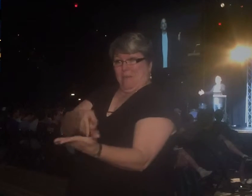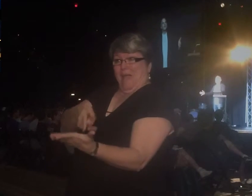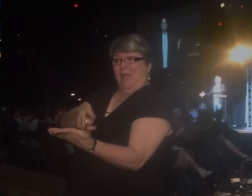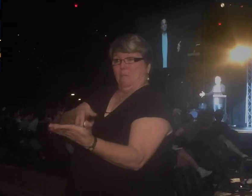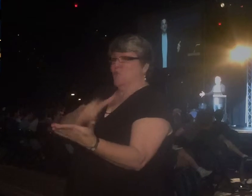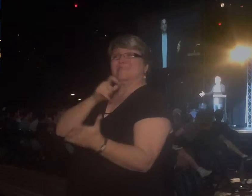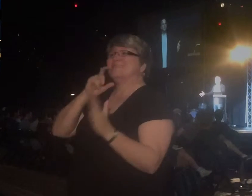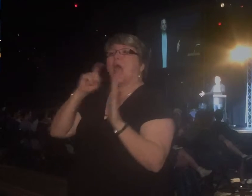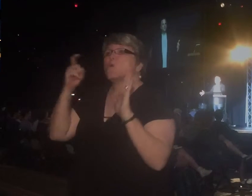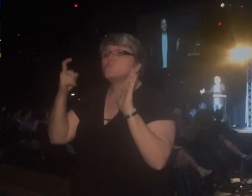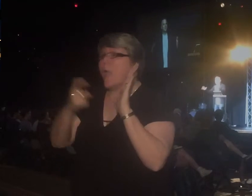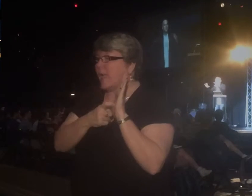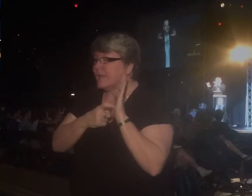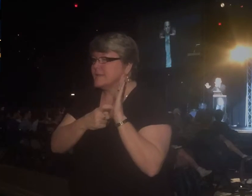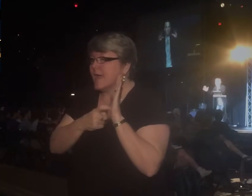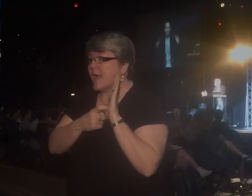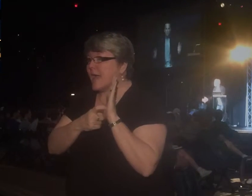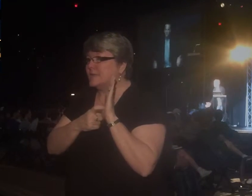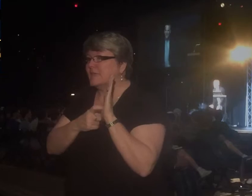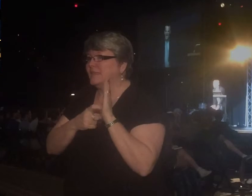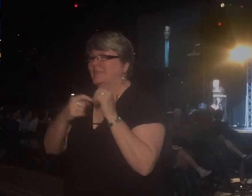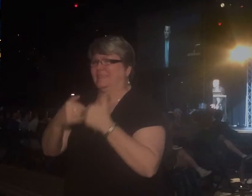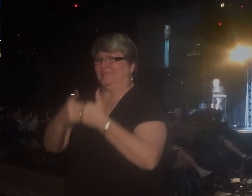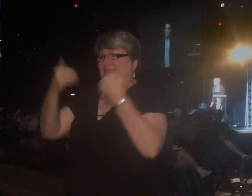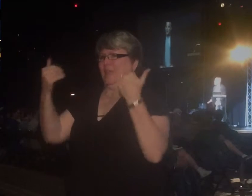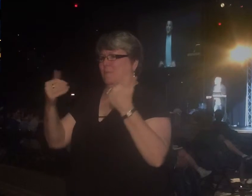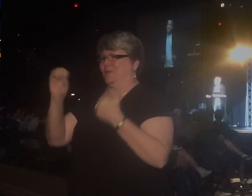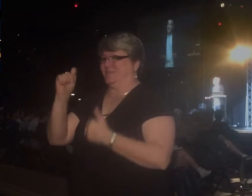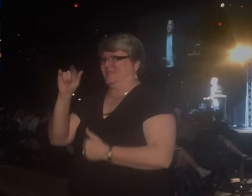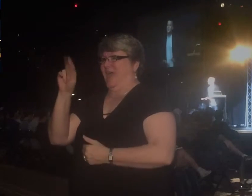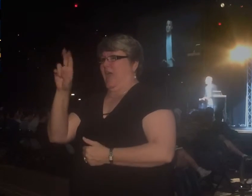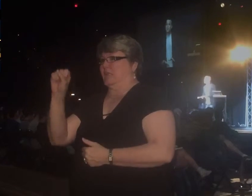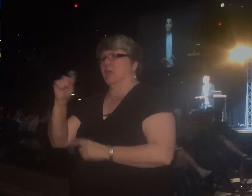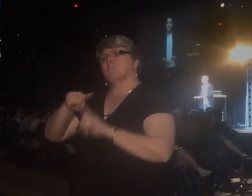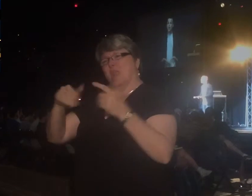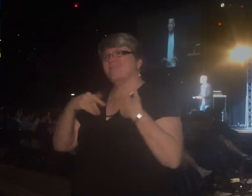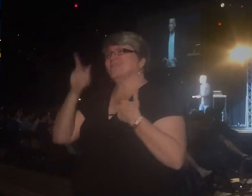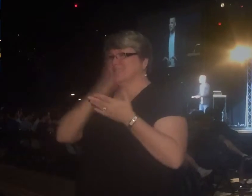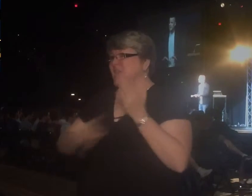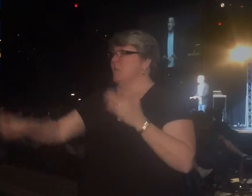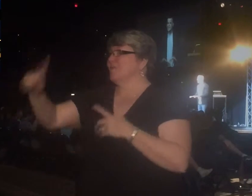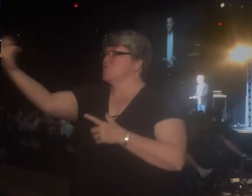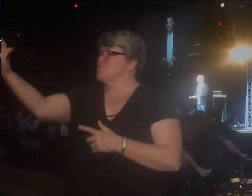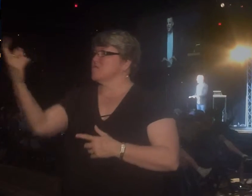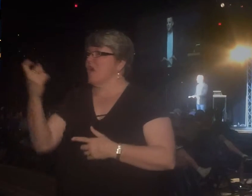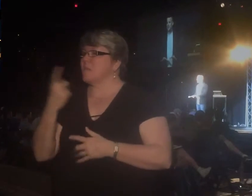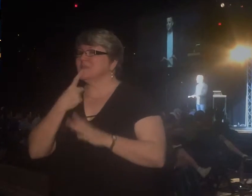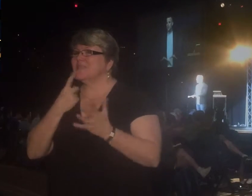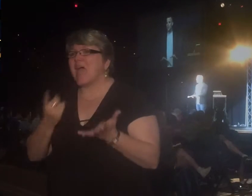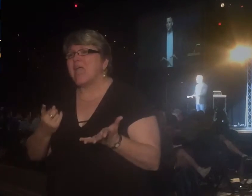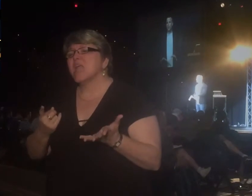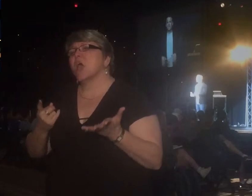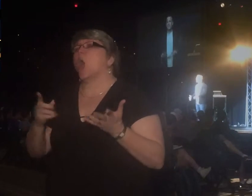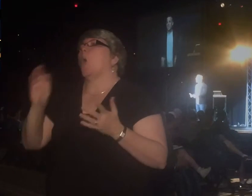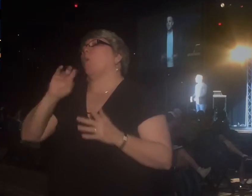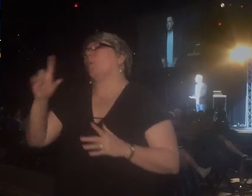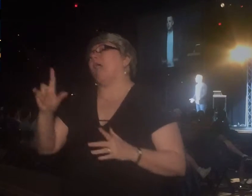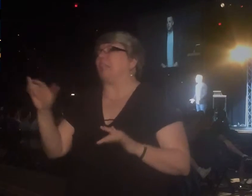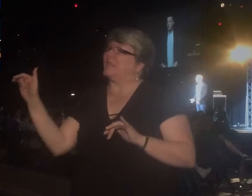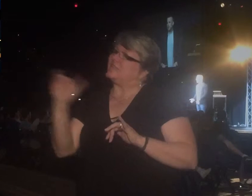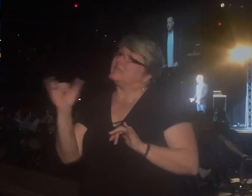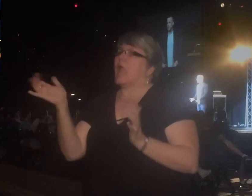The Bible doesn't recognize this separate status. But I've had some of you come to me and